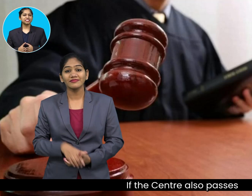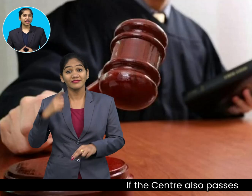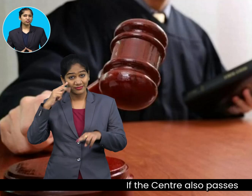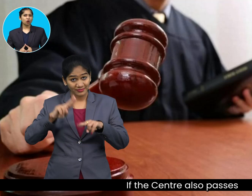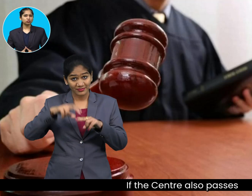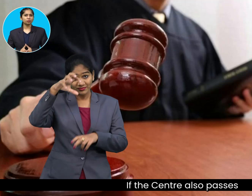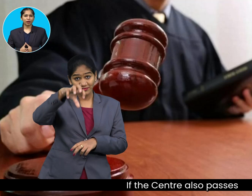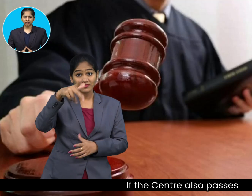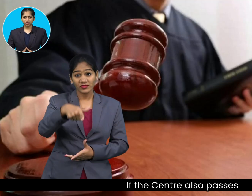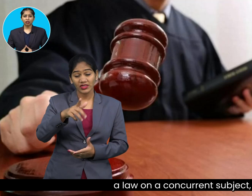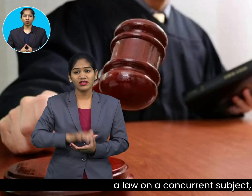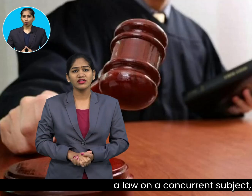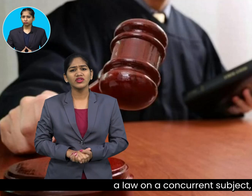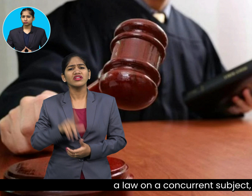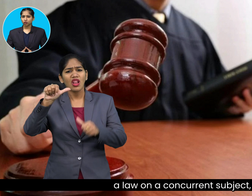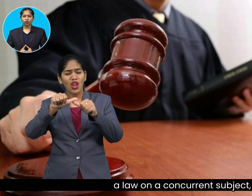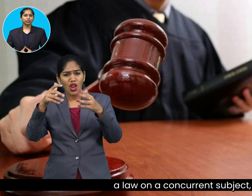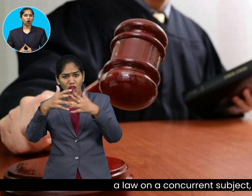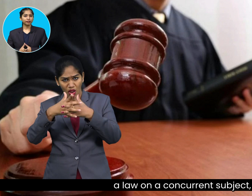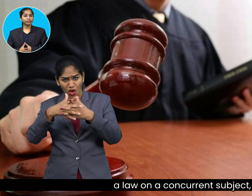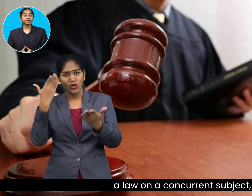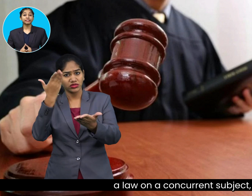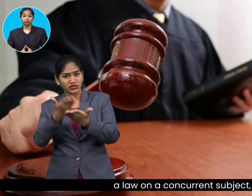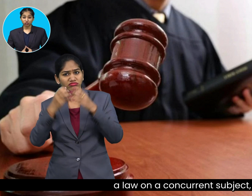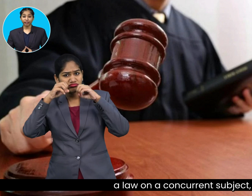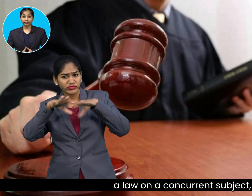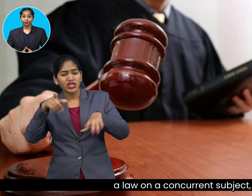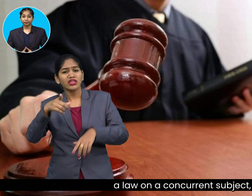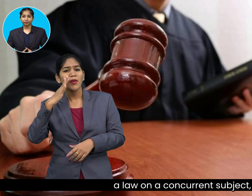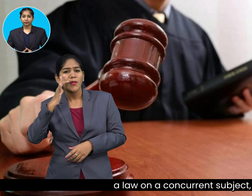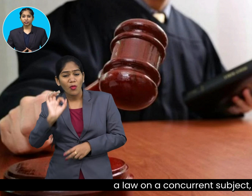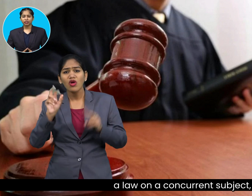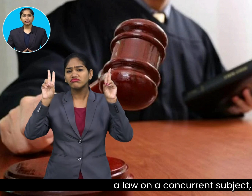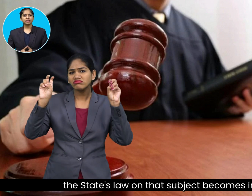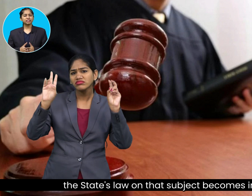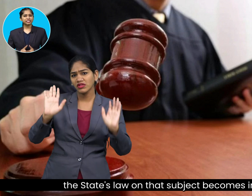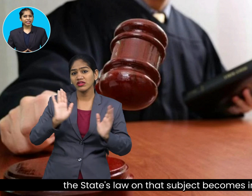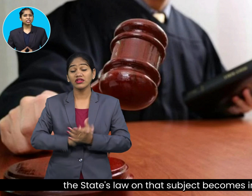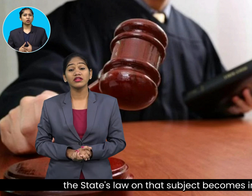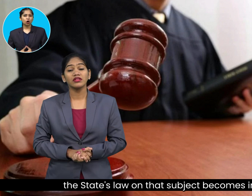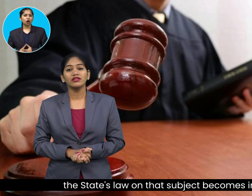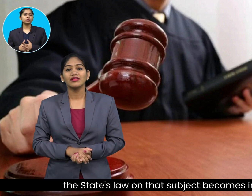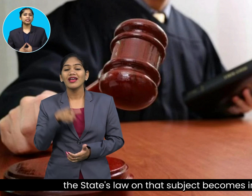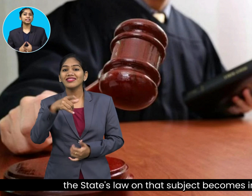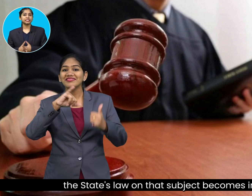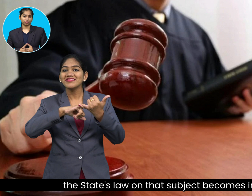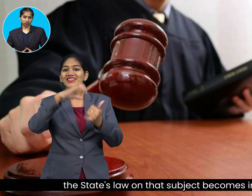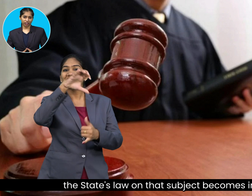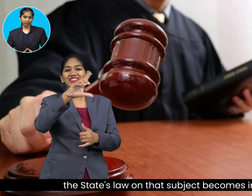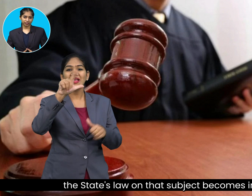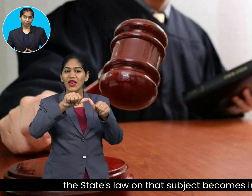If the centre also passes a law on a concurrent subject, the state's law on